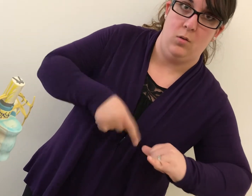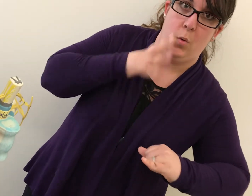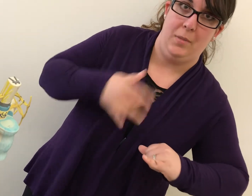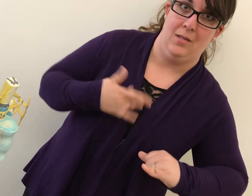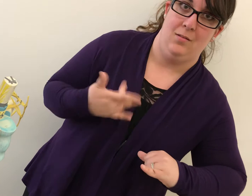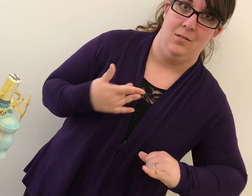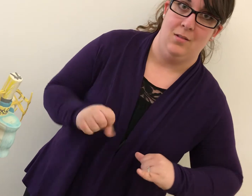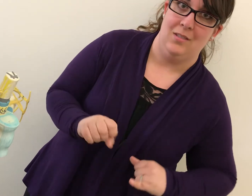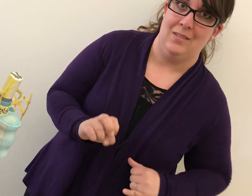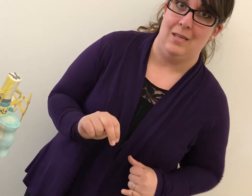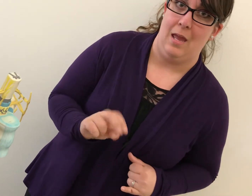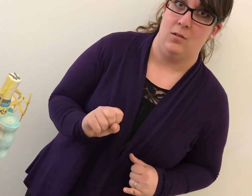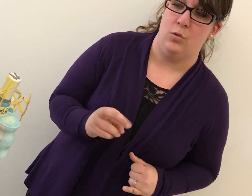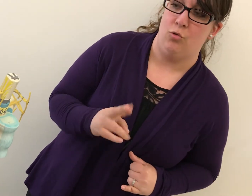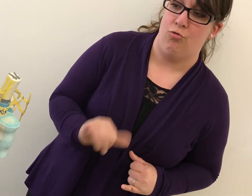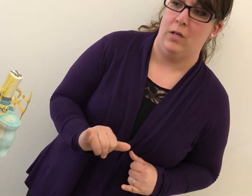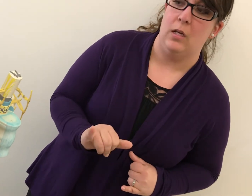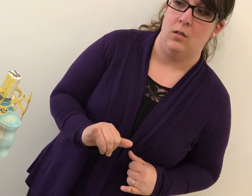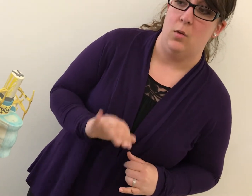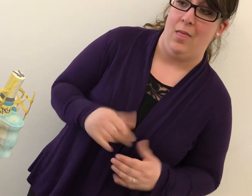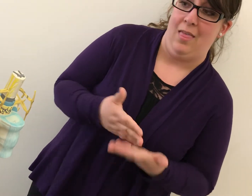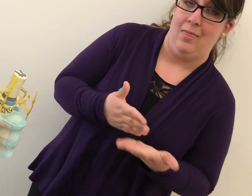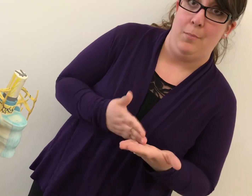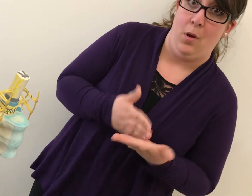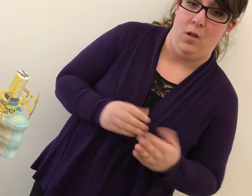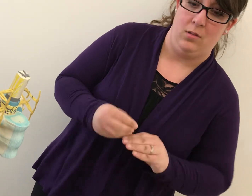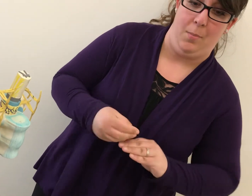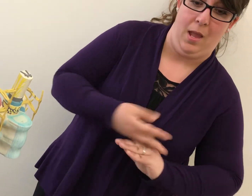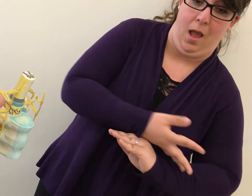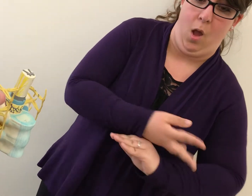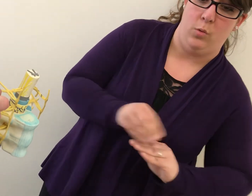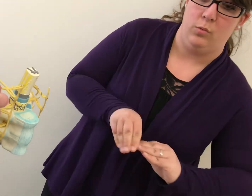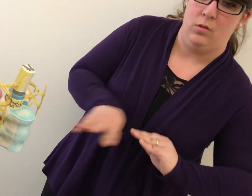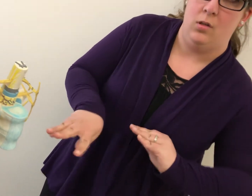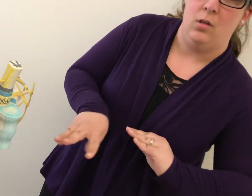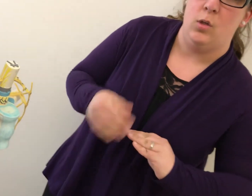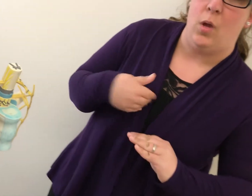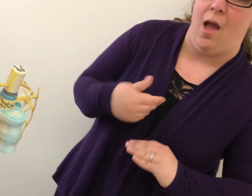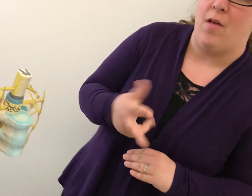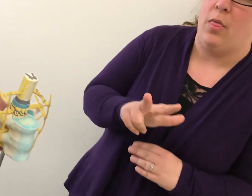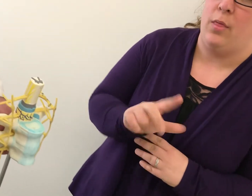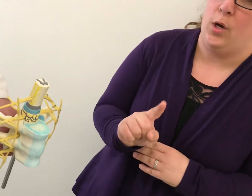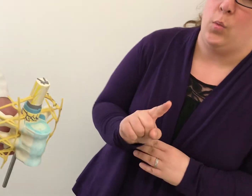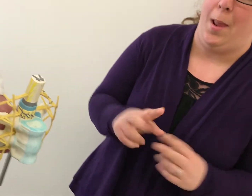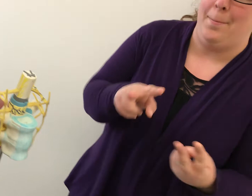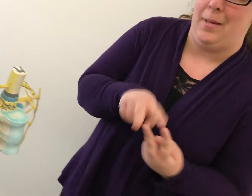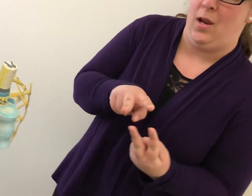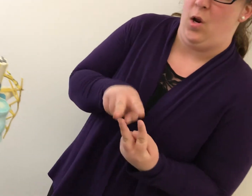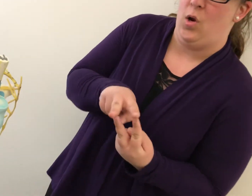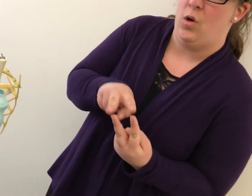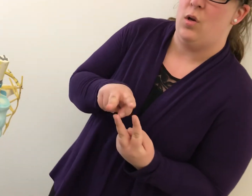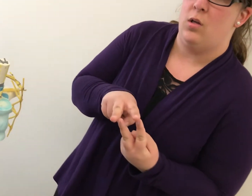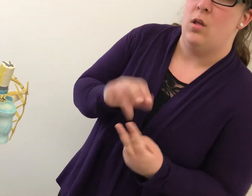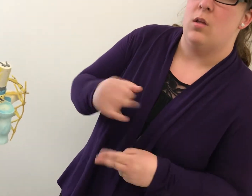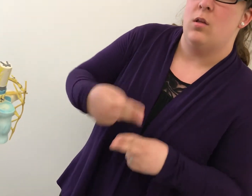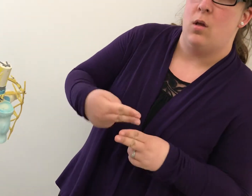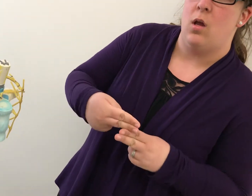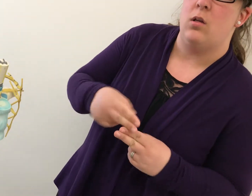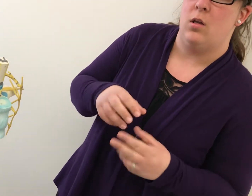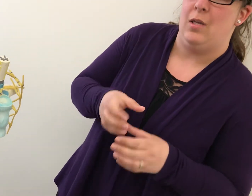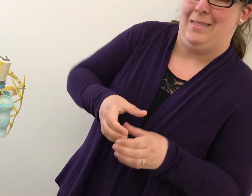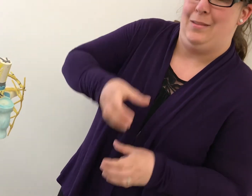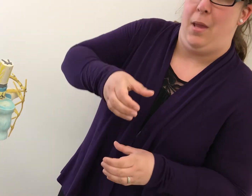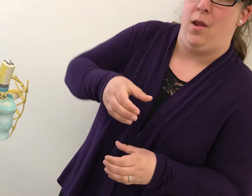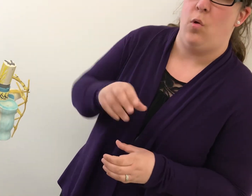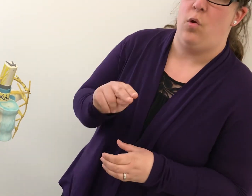So this thing that's coming out of the sides of each one, there's 31 pair of them, is a spinal nerve, and it would